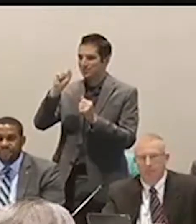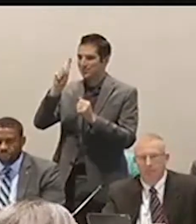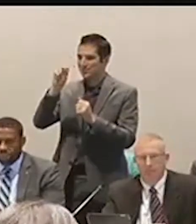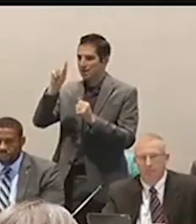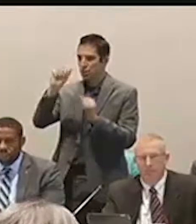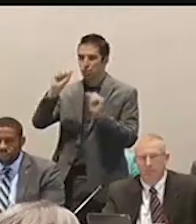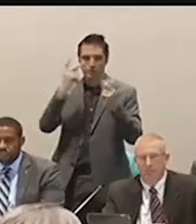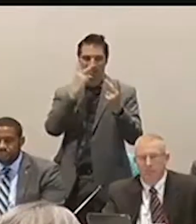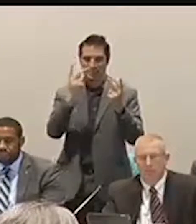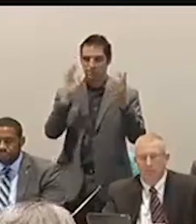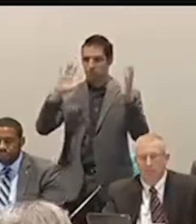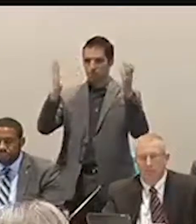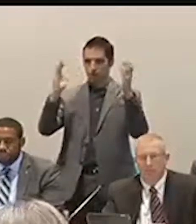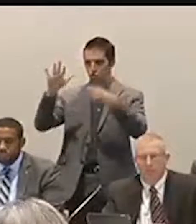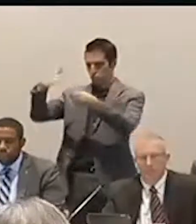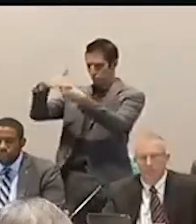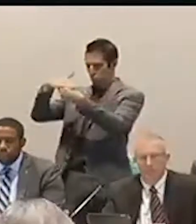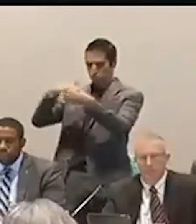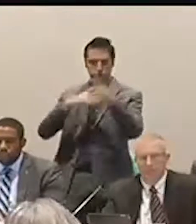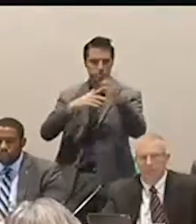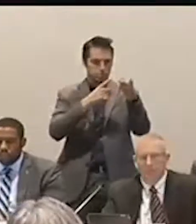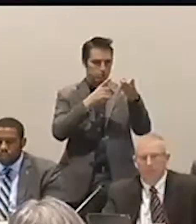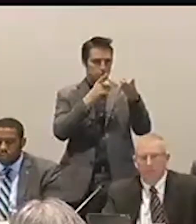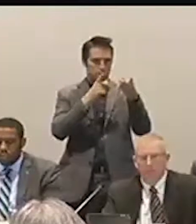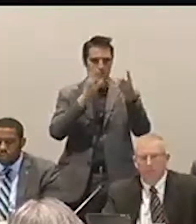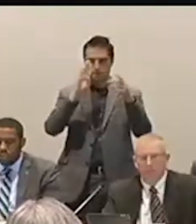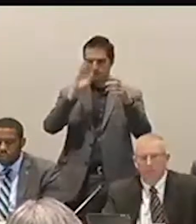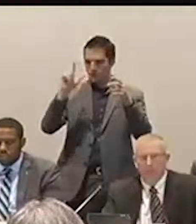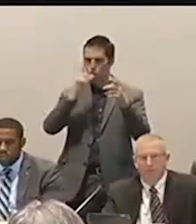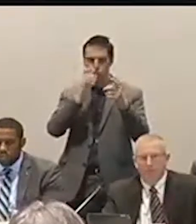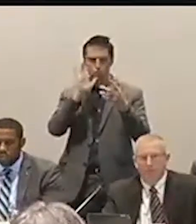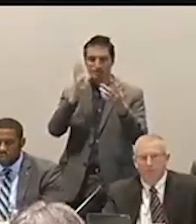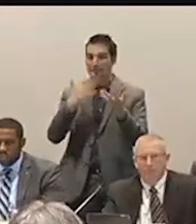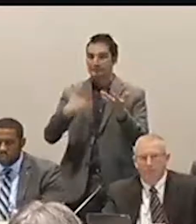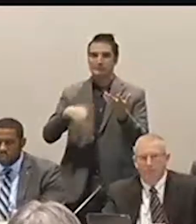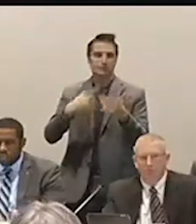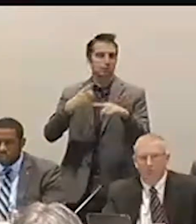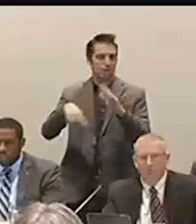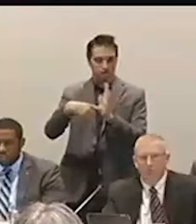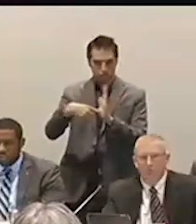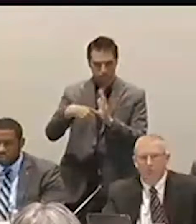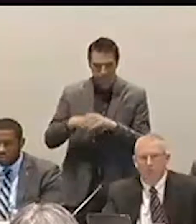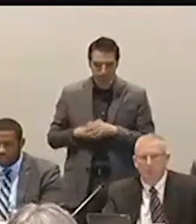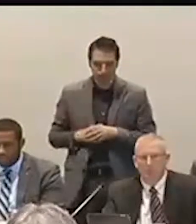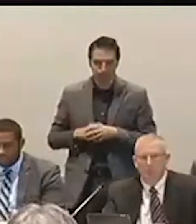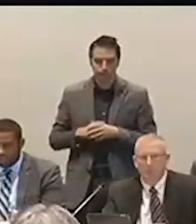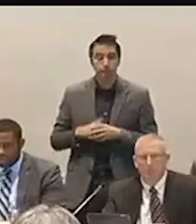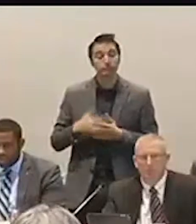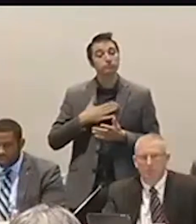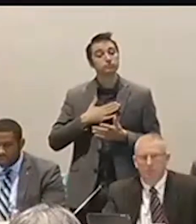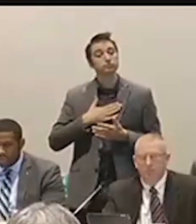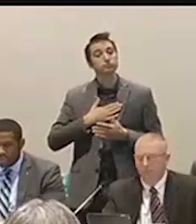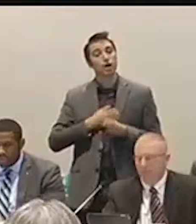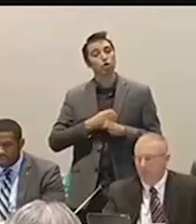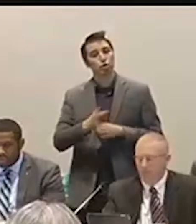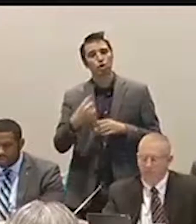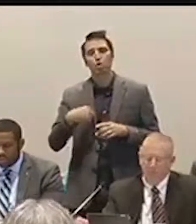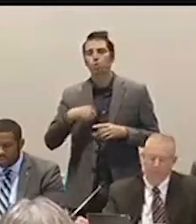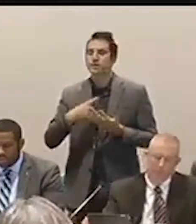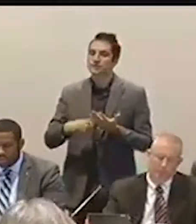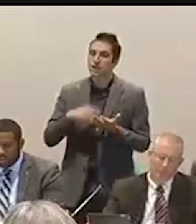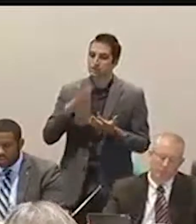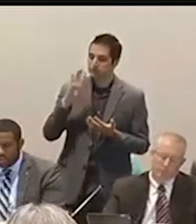more granular look at your service population and who will be struggling to pay that bill. Over the years of my career, we've talked about